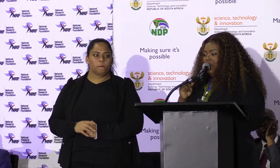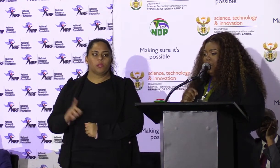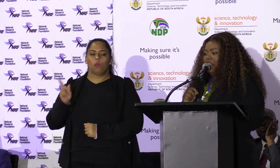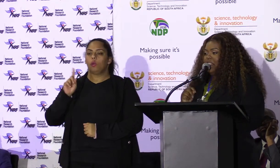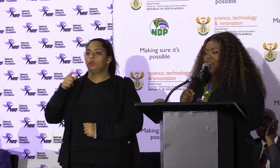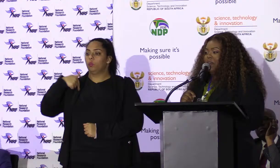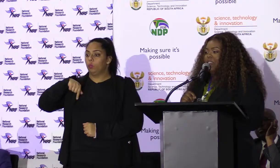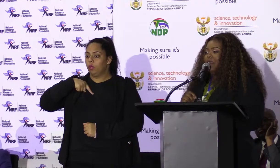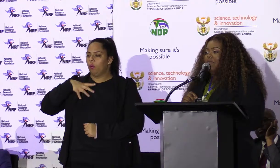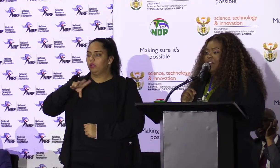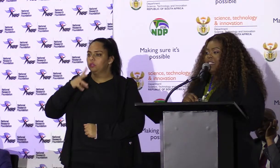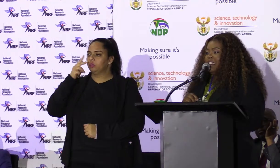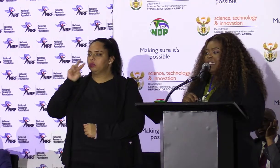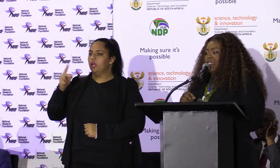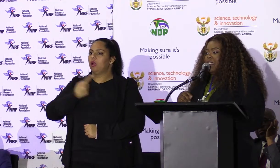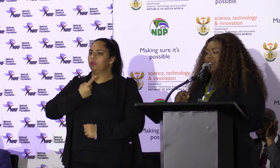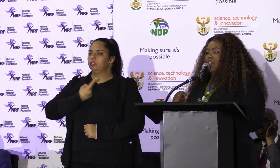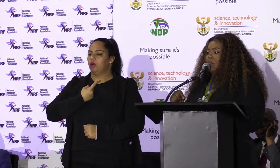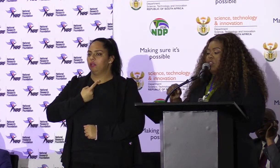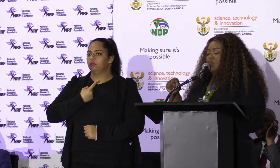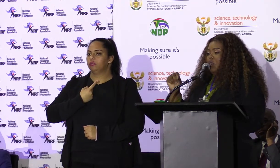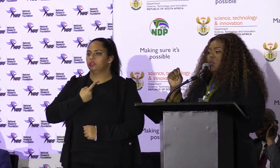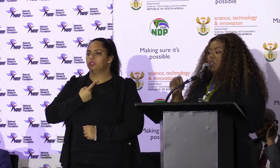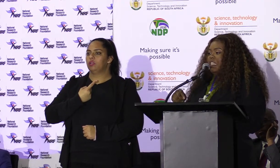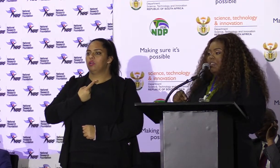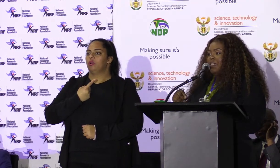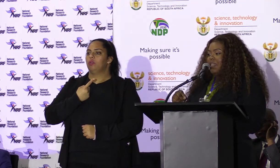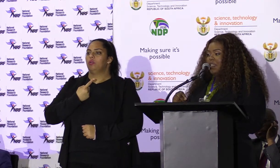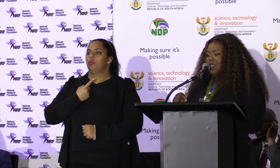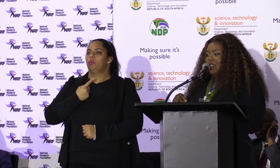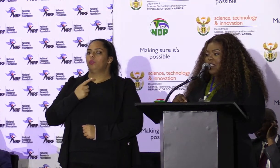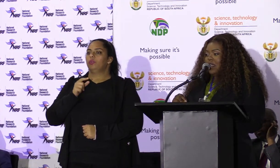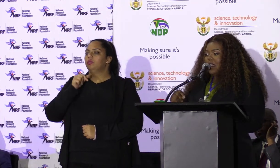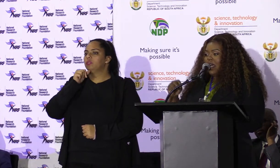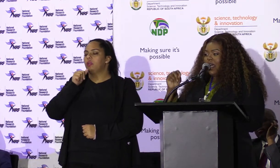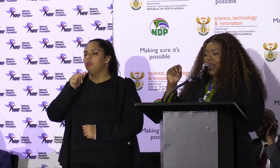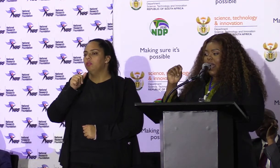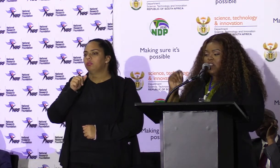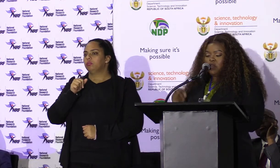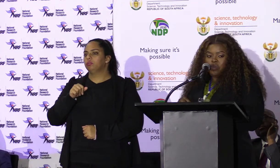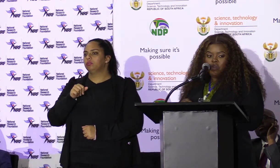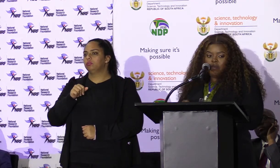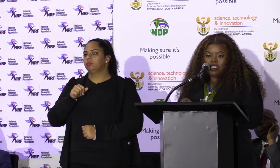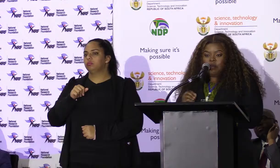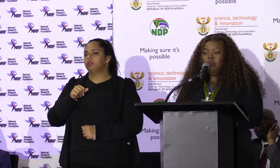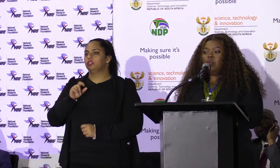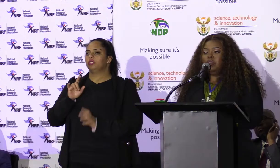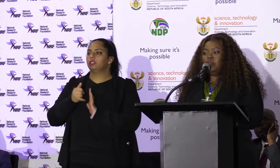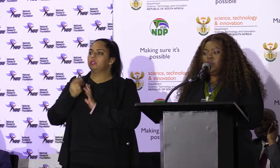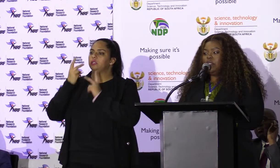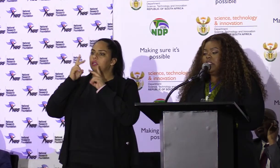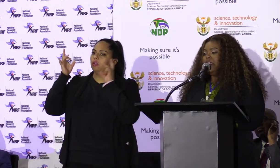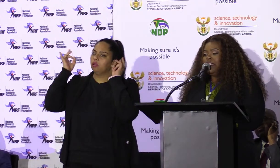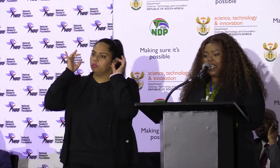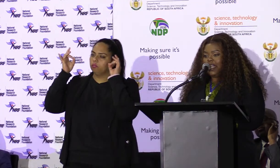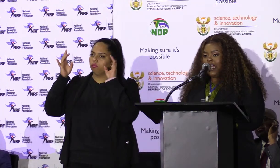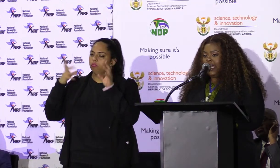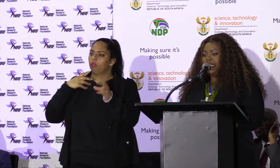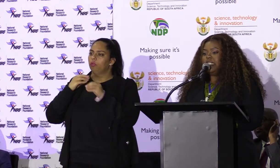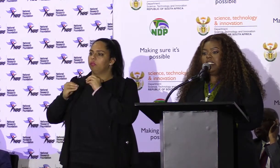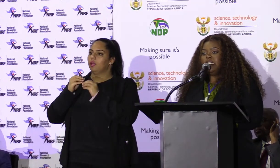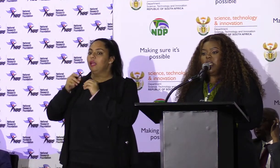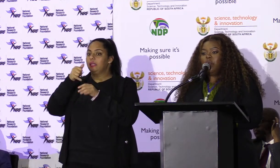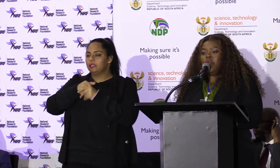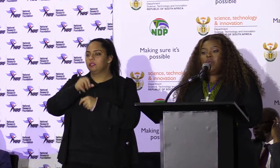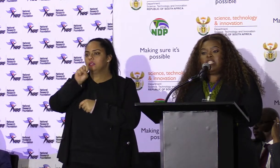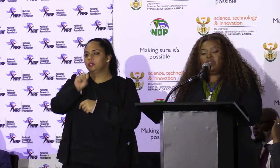what we want to see ourselves is that we do not only see astronomers being produced in